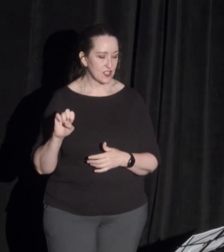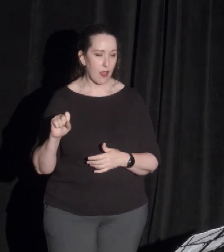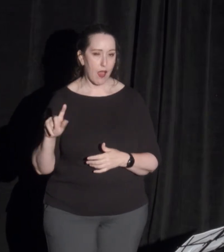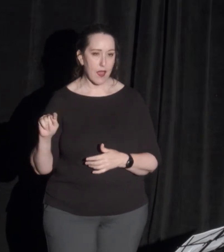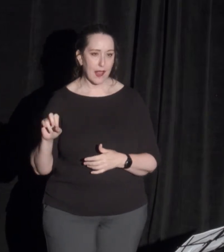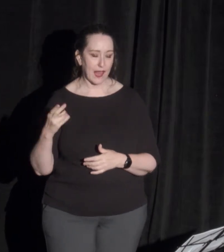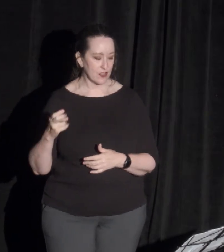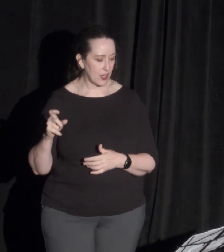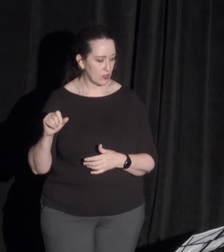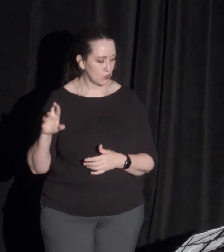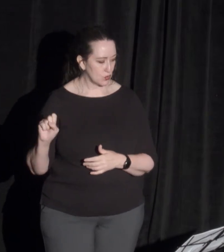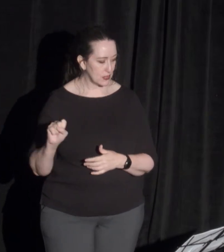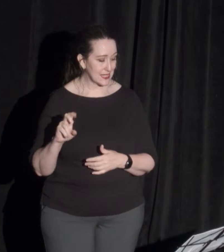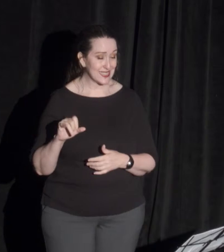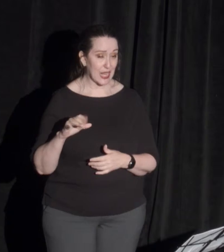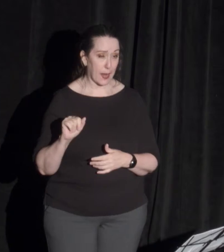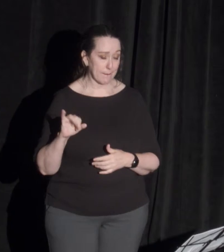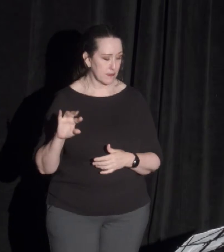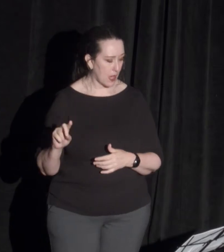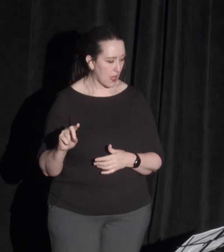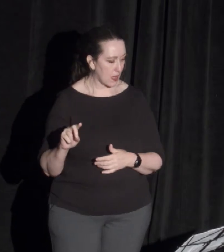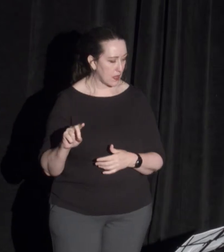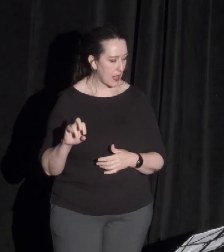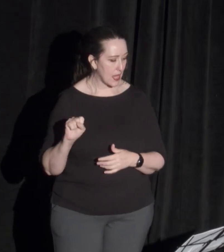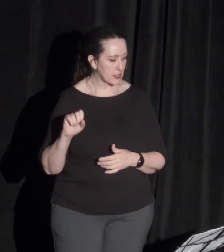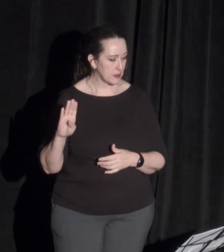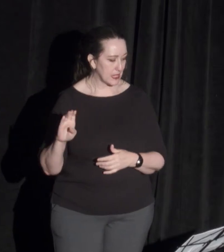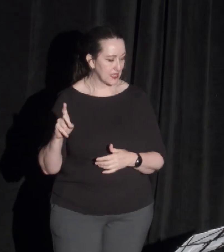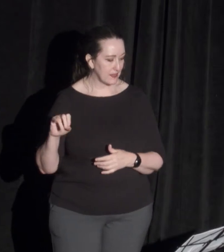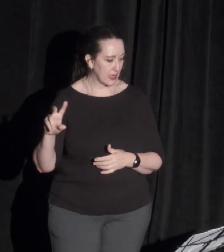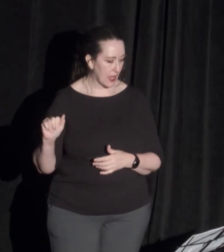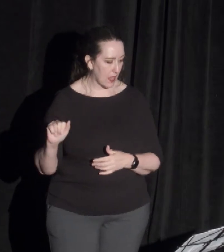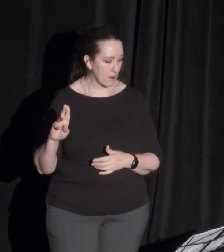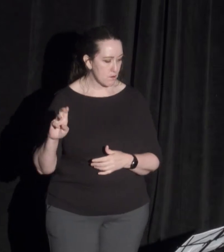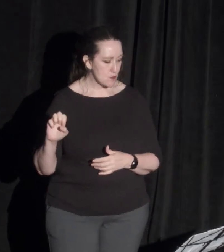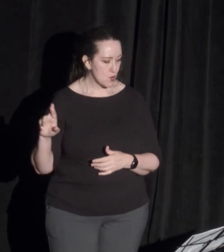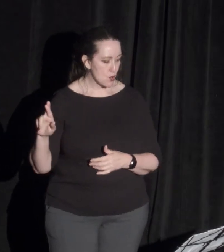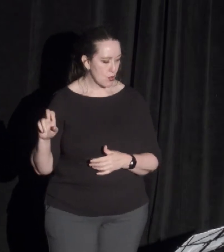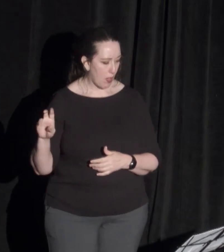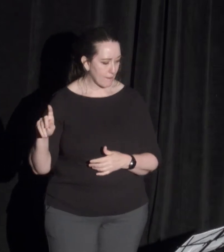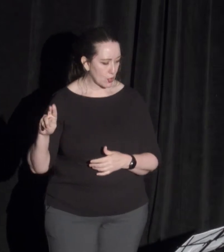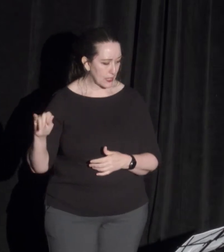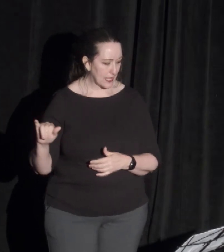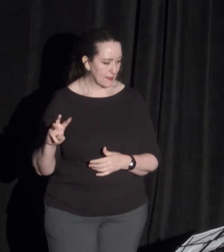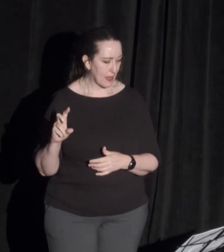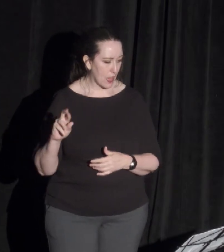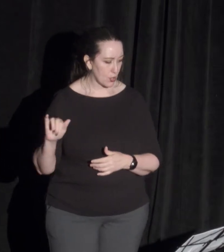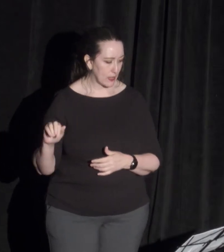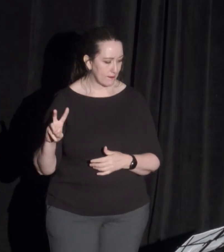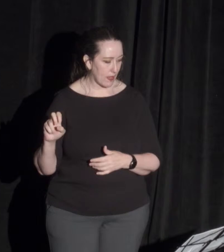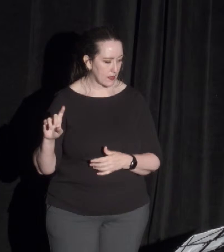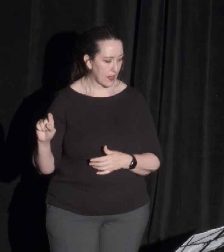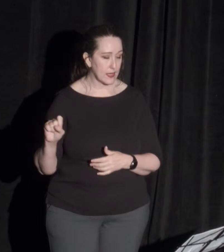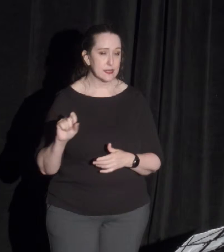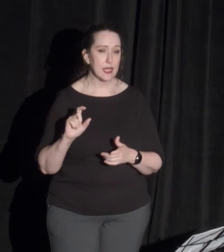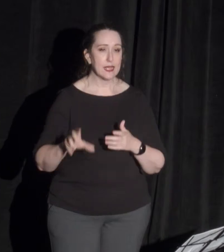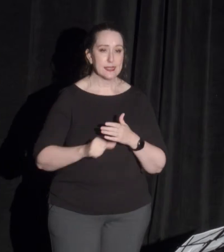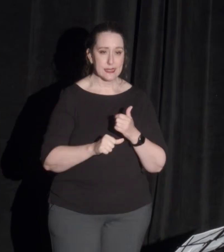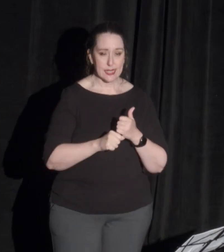Pod, edited by S.B. Divya, Mur Lafferty, and Valerie Valdez. Assistant editors, Benjamin C. Kinney,